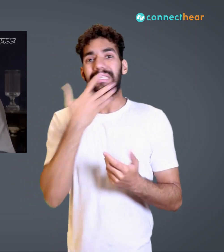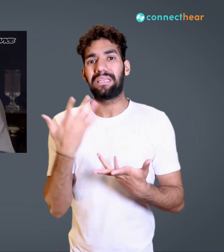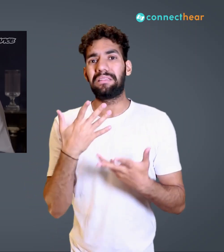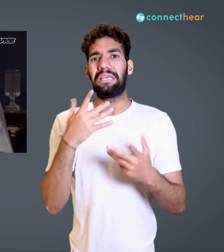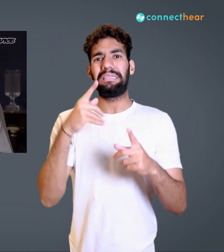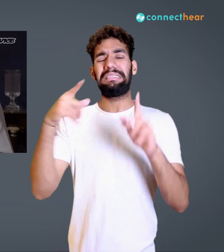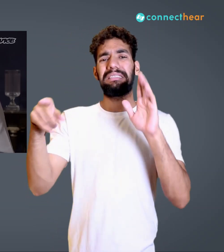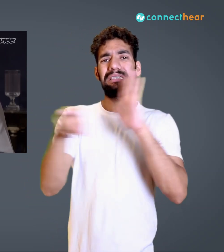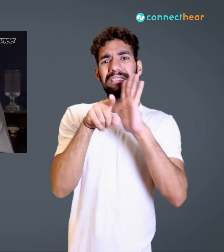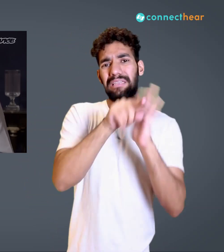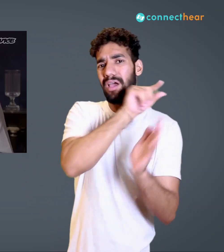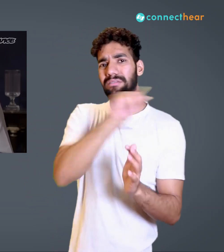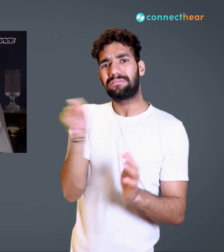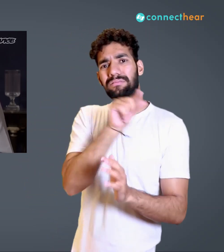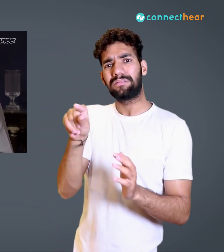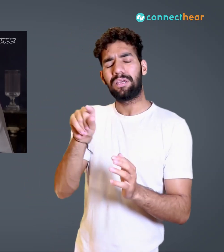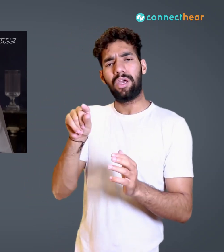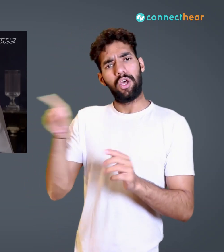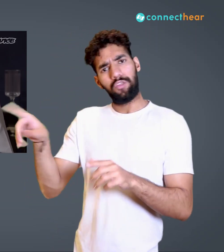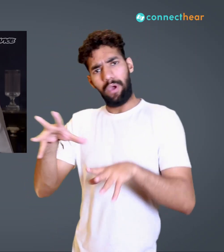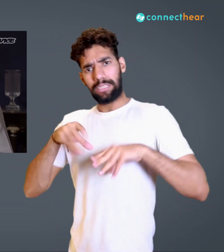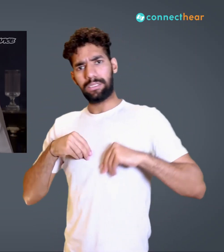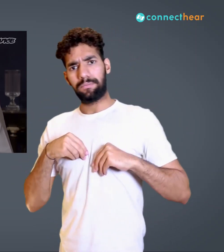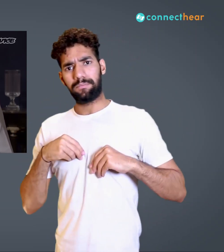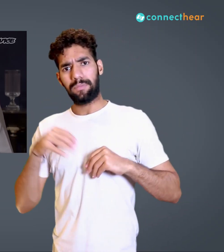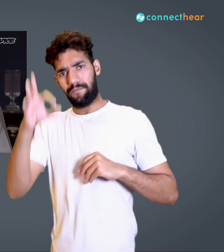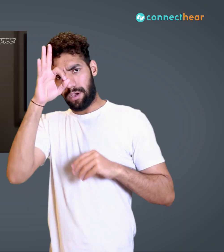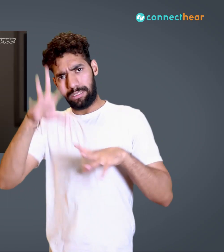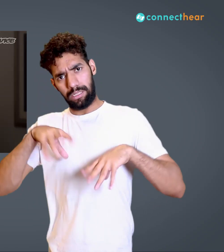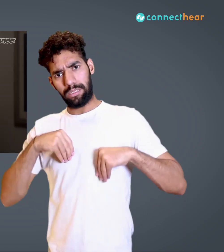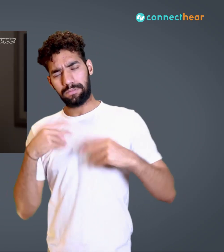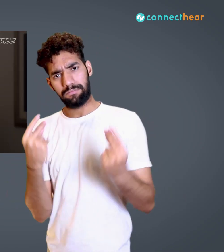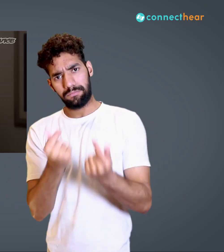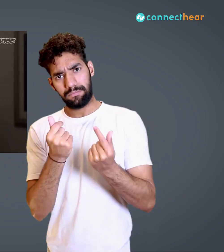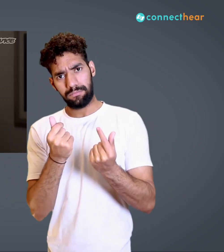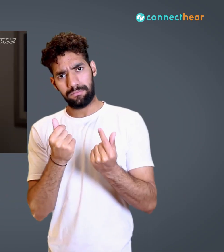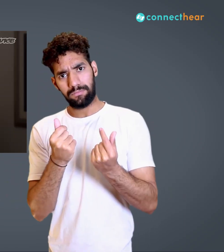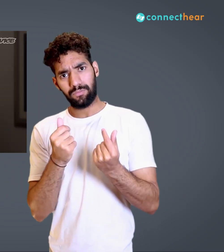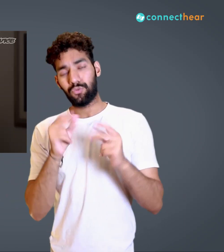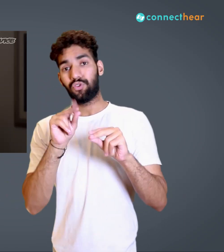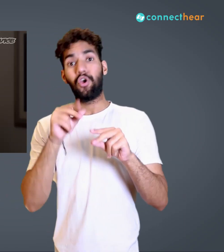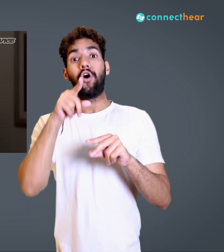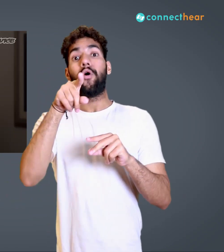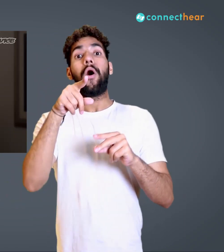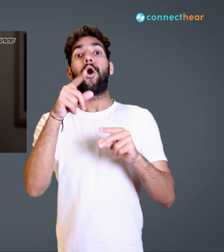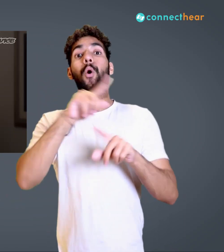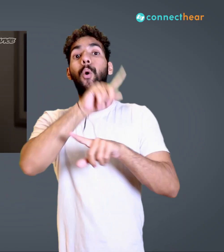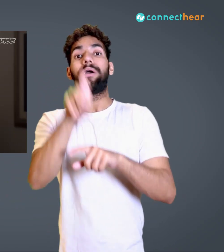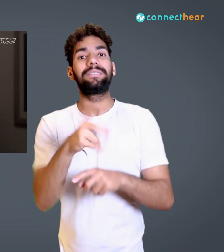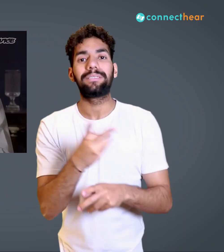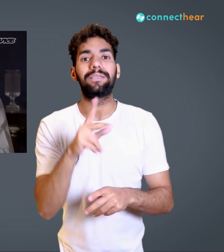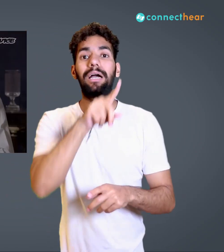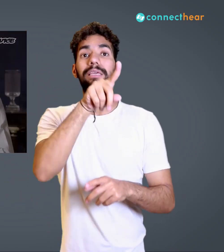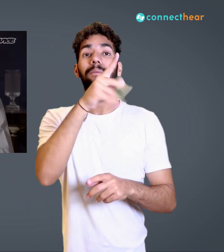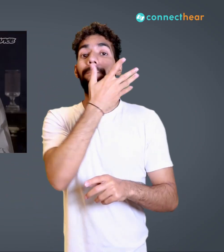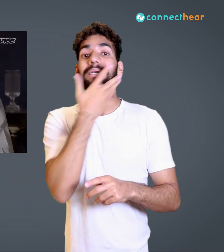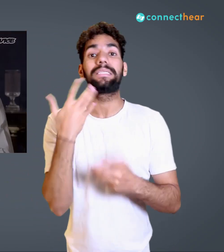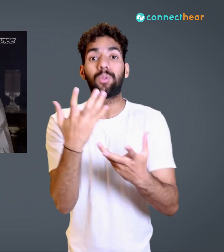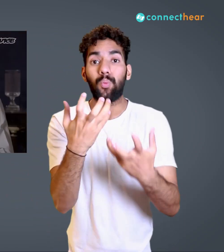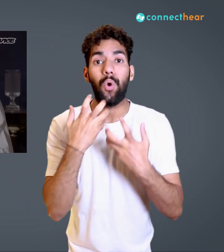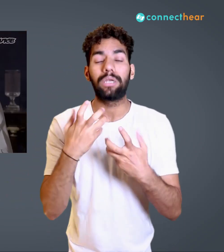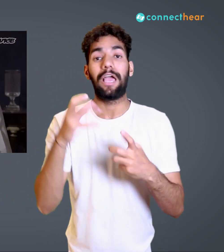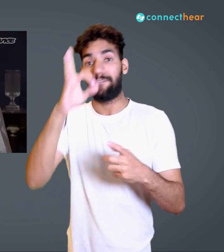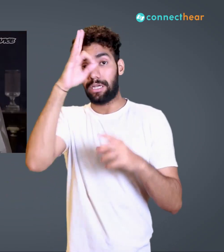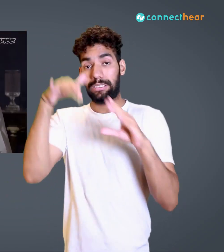Afghanistan by condemning them and ordering them and isolating them? The question asked by the Western countries, what should be their